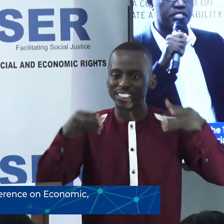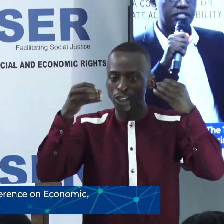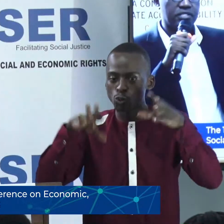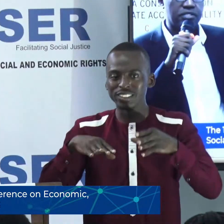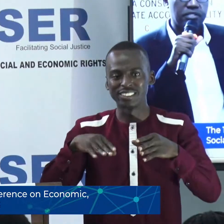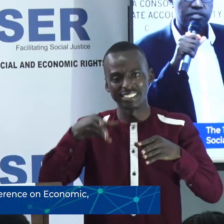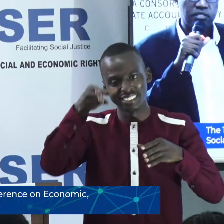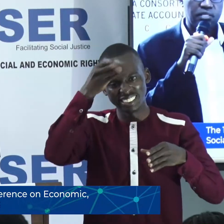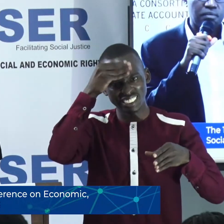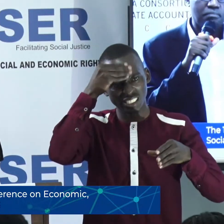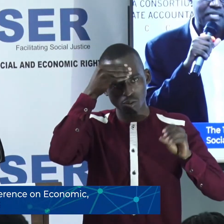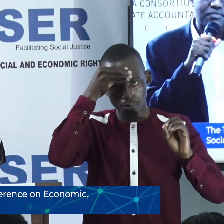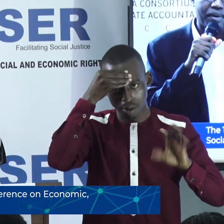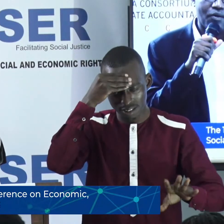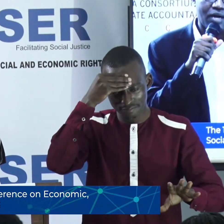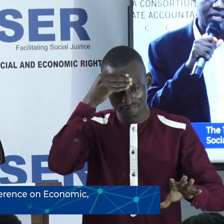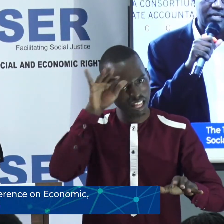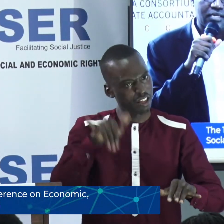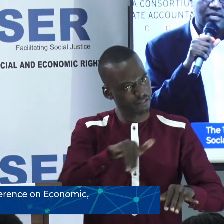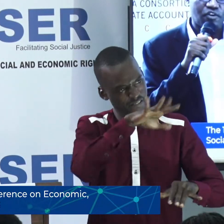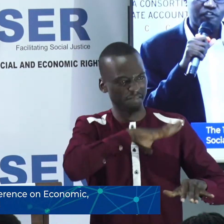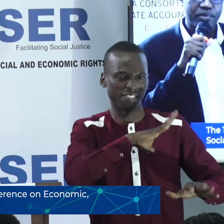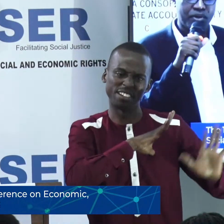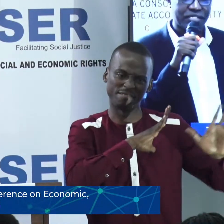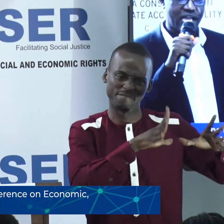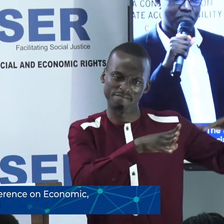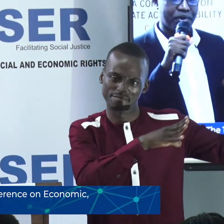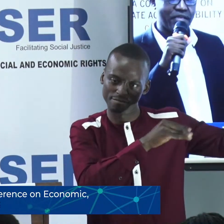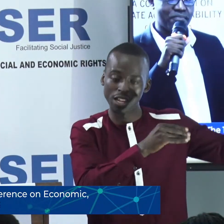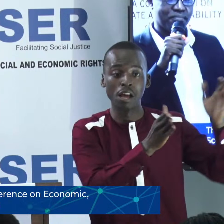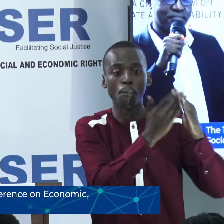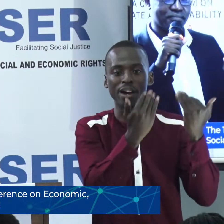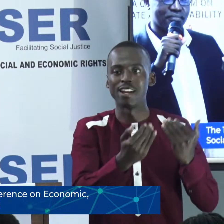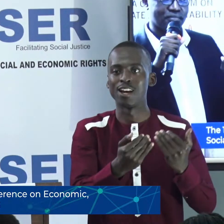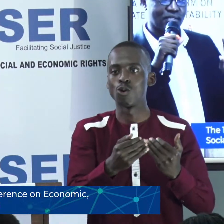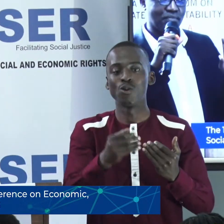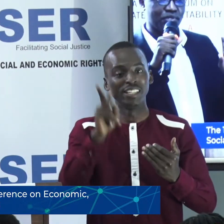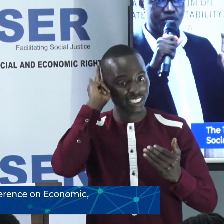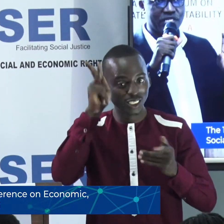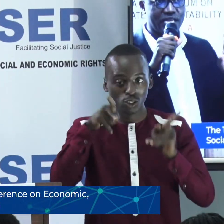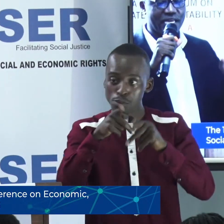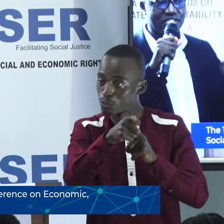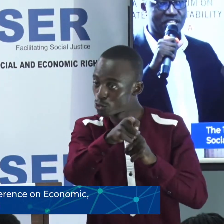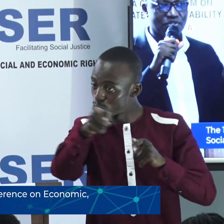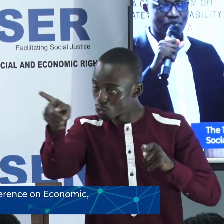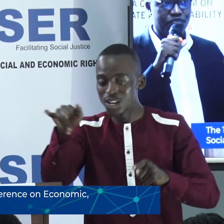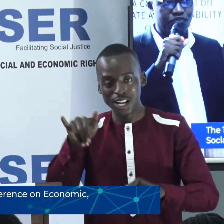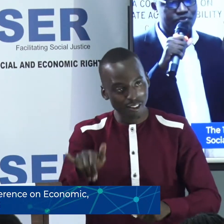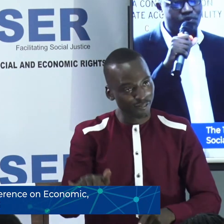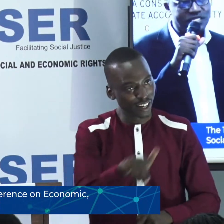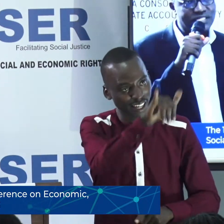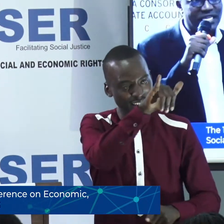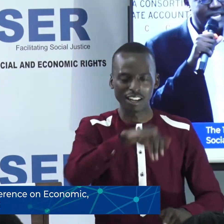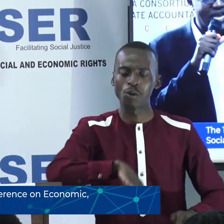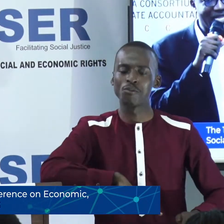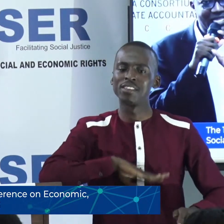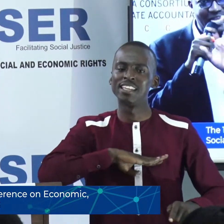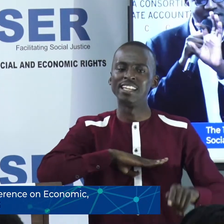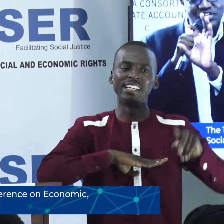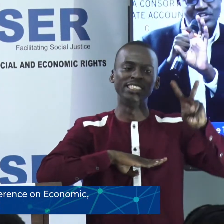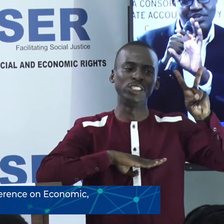unskilled manpower of people in their prime between the ages of 20